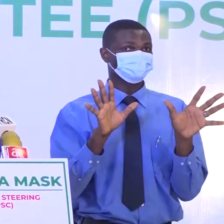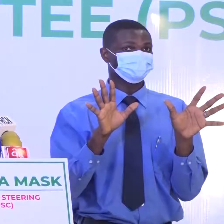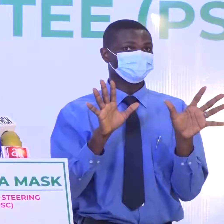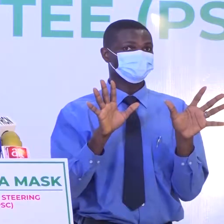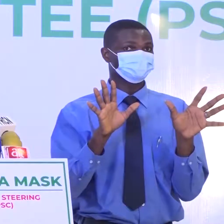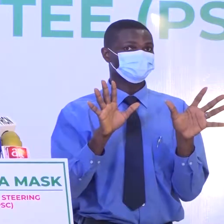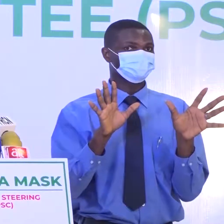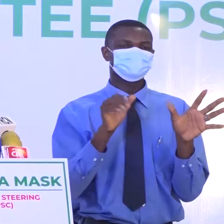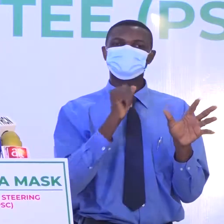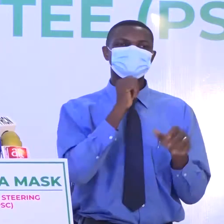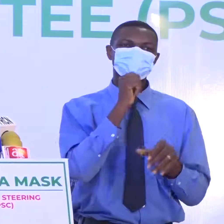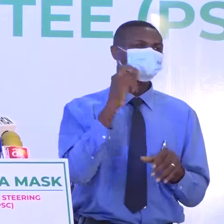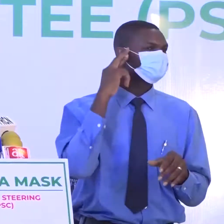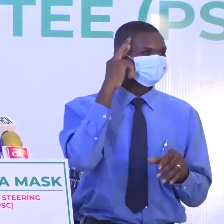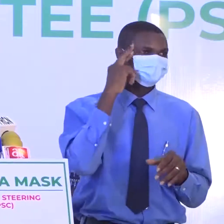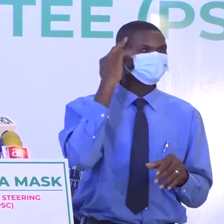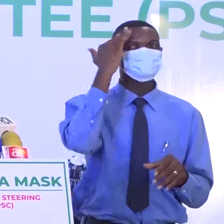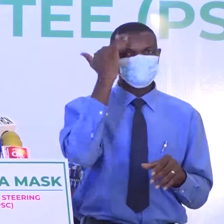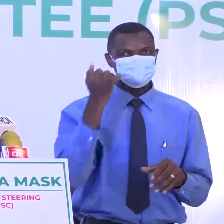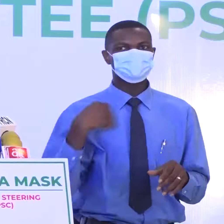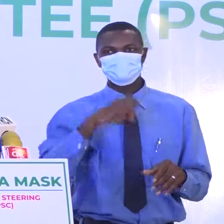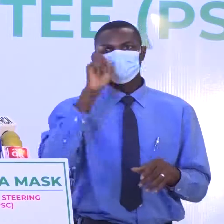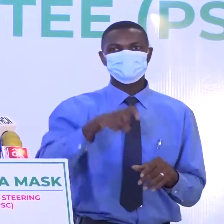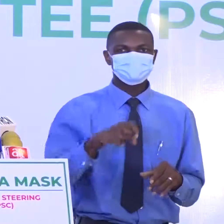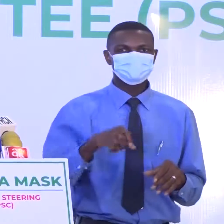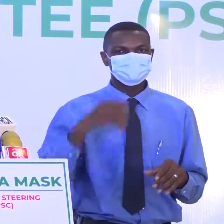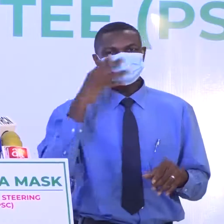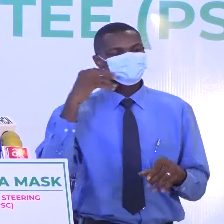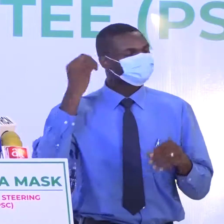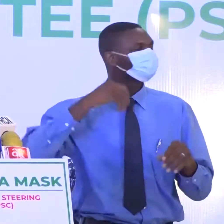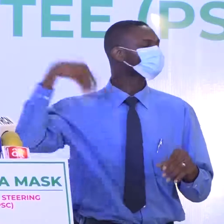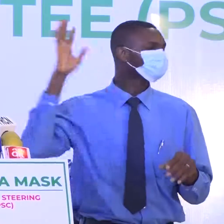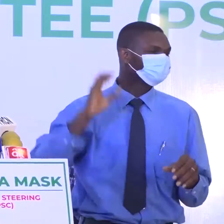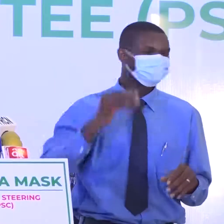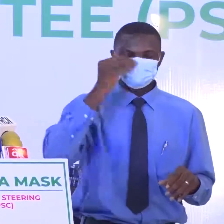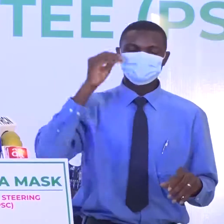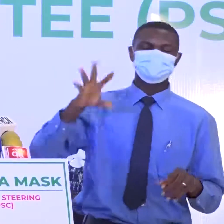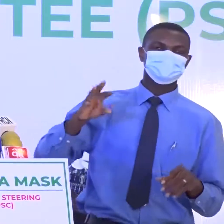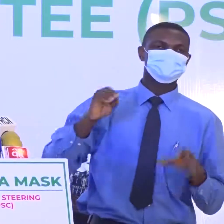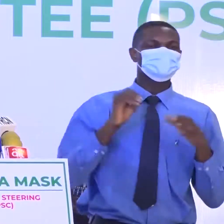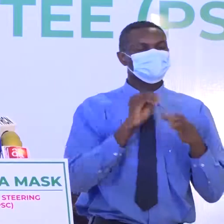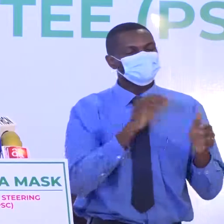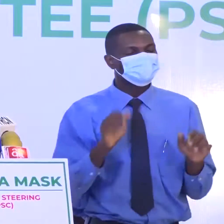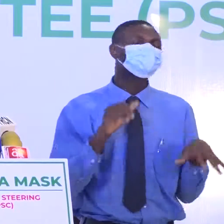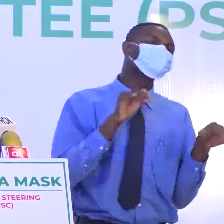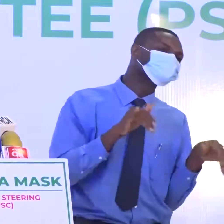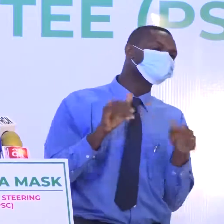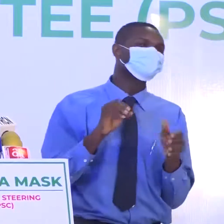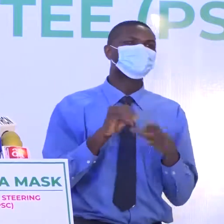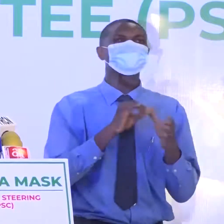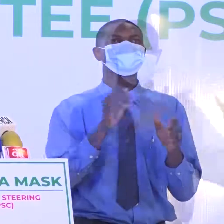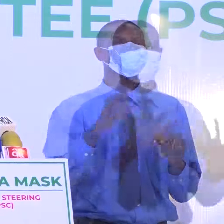clearly not a reason to drop our guard, or it's not a guarantee against